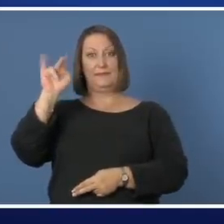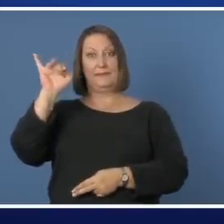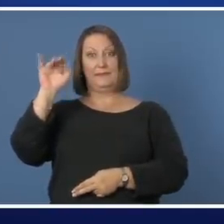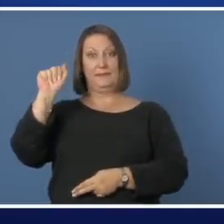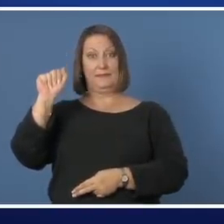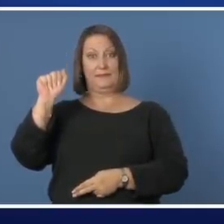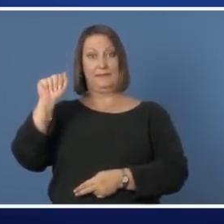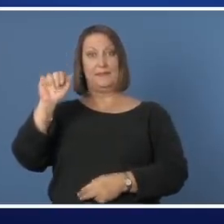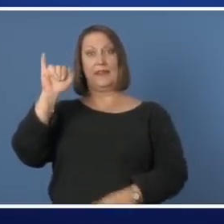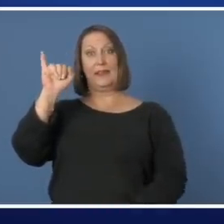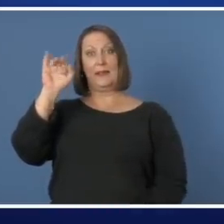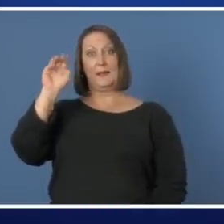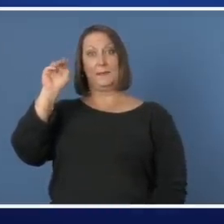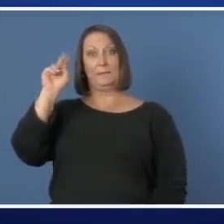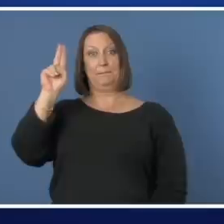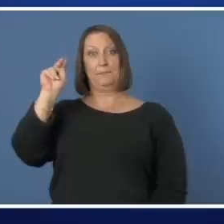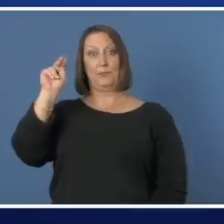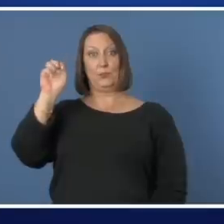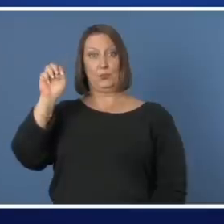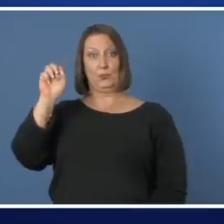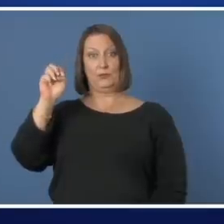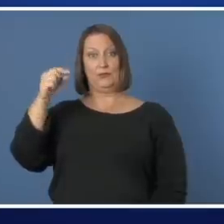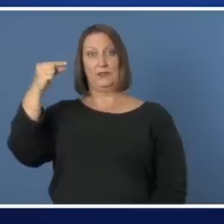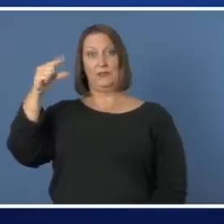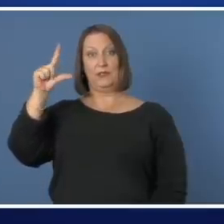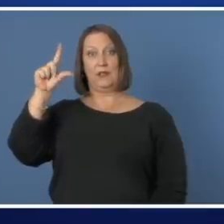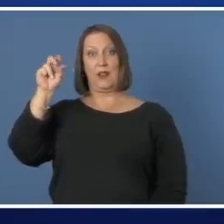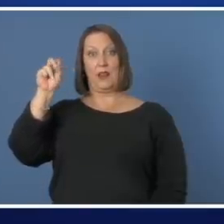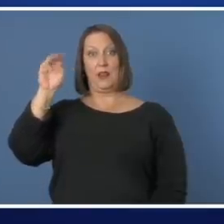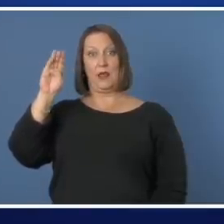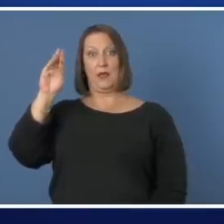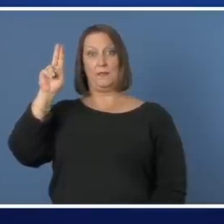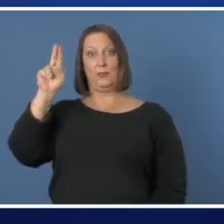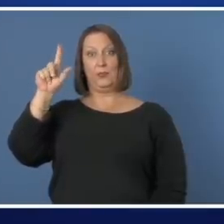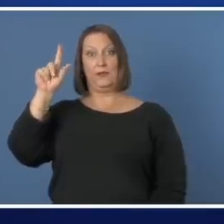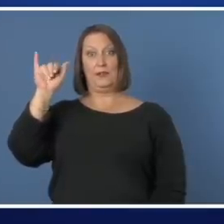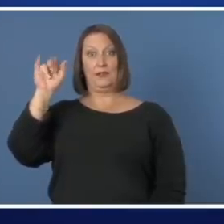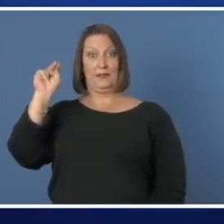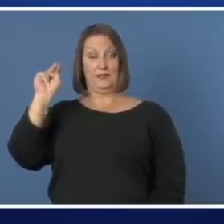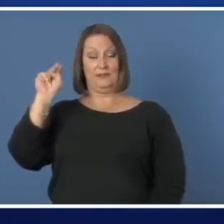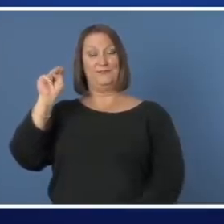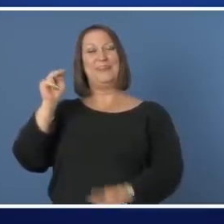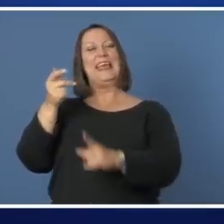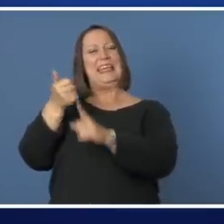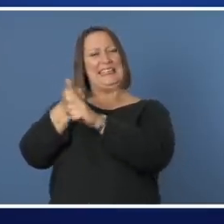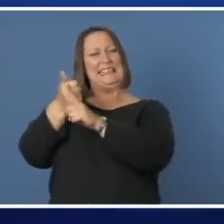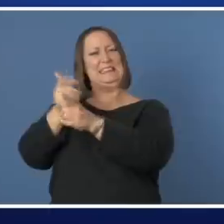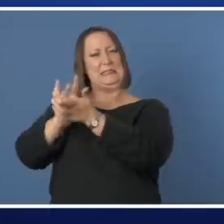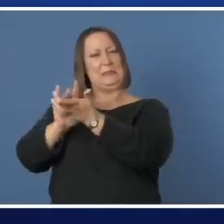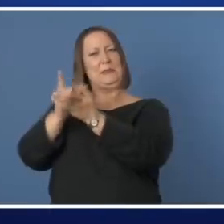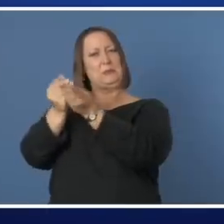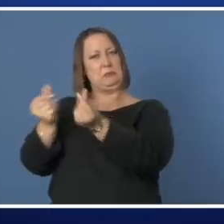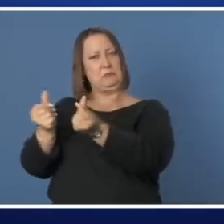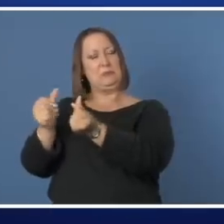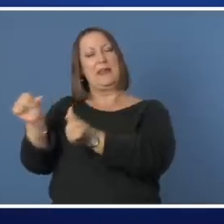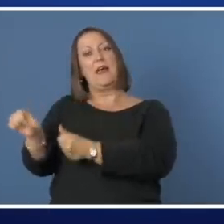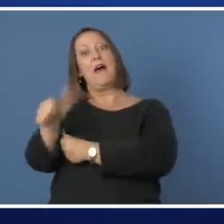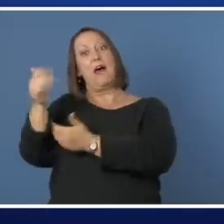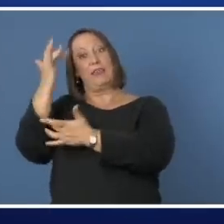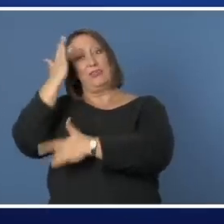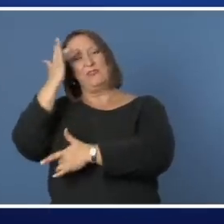antibodies against a disease similar to smallpox may